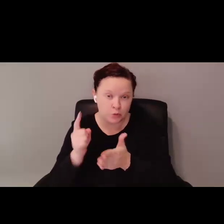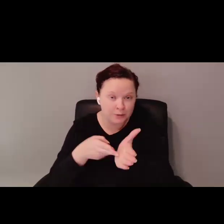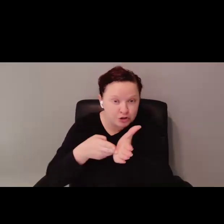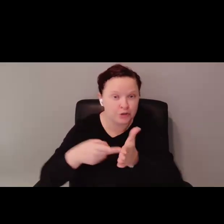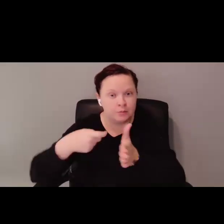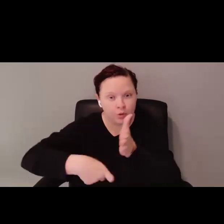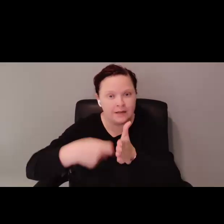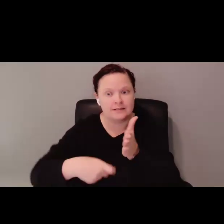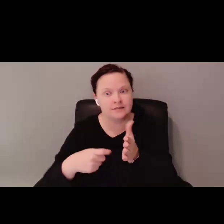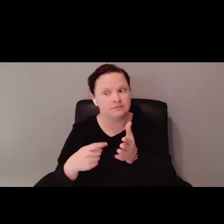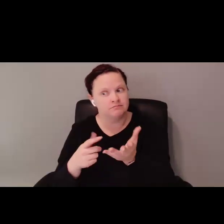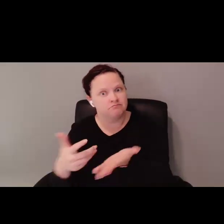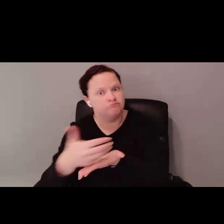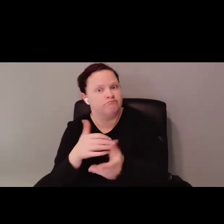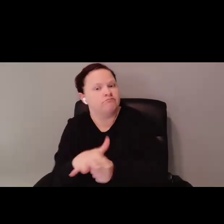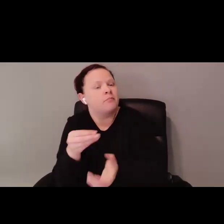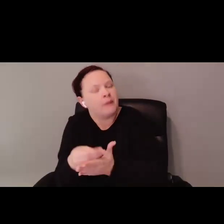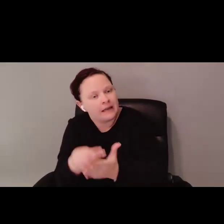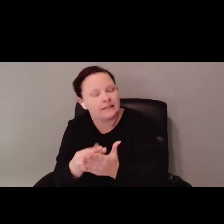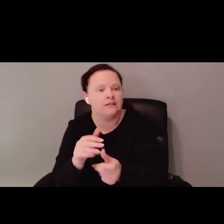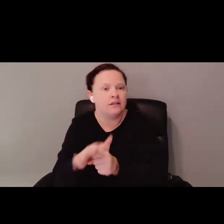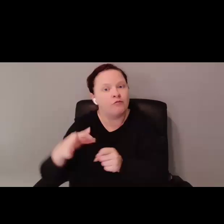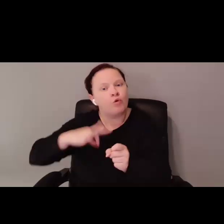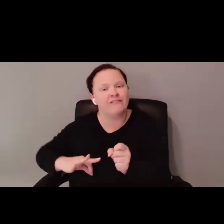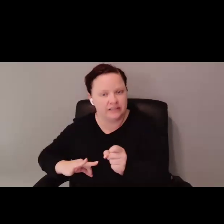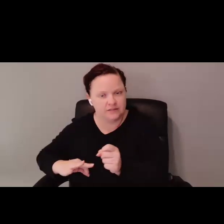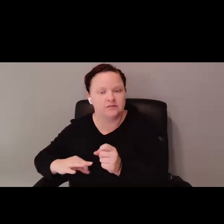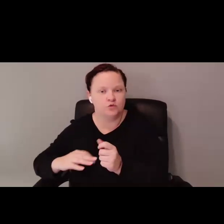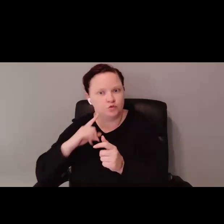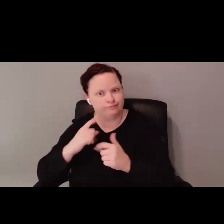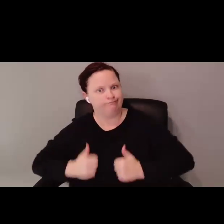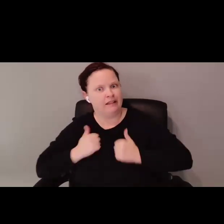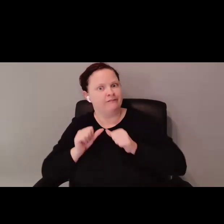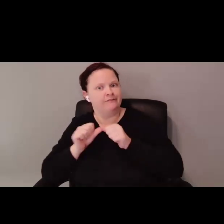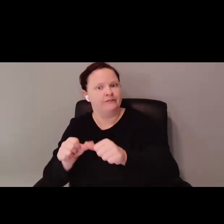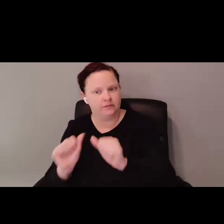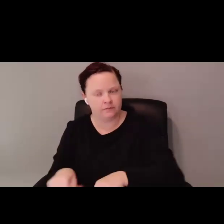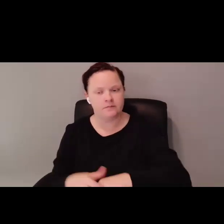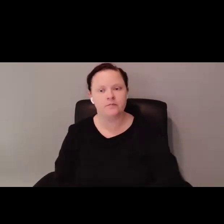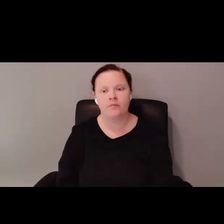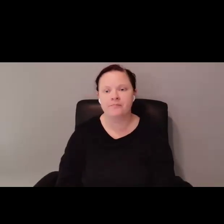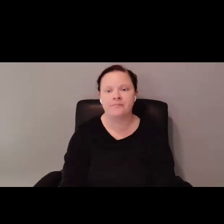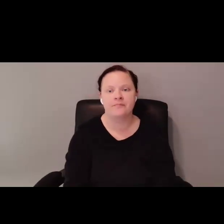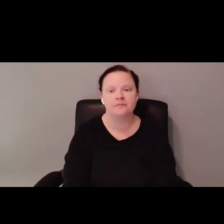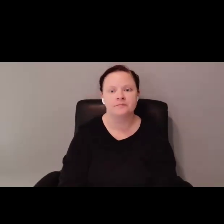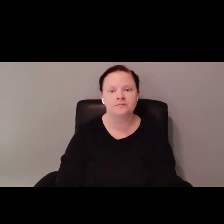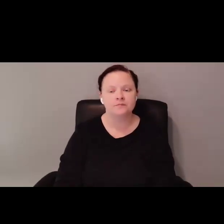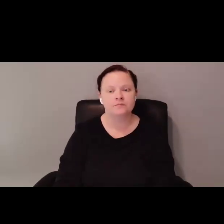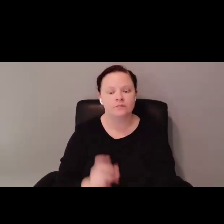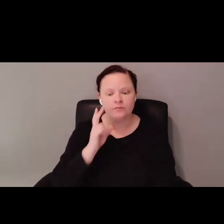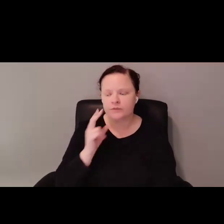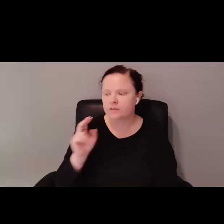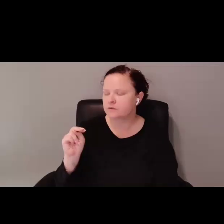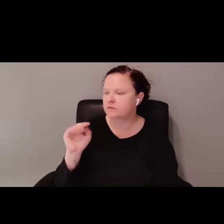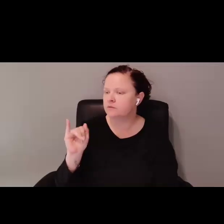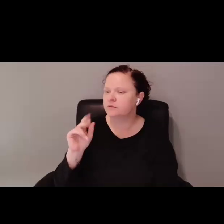that they're making enough money, making enough profit. So let me see. Let's see. Nikki was there.